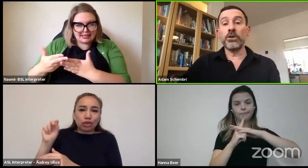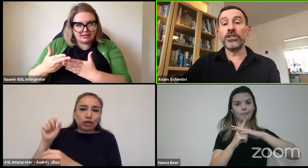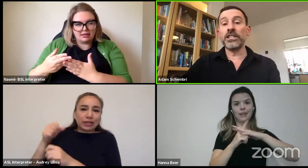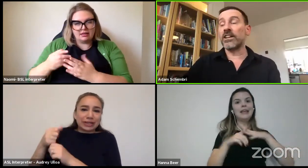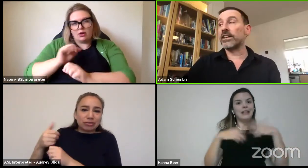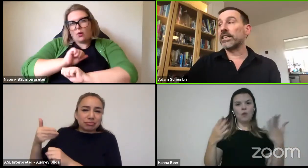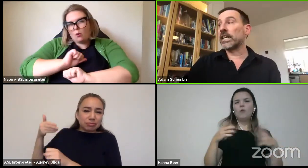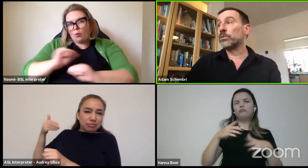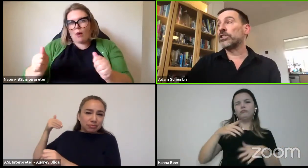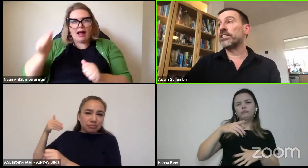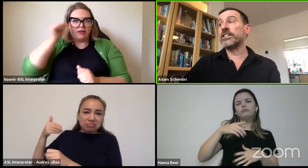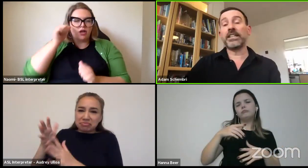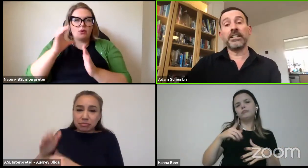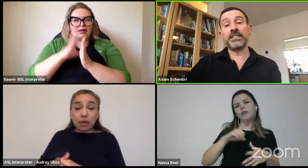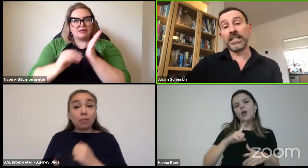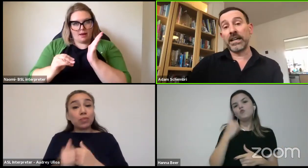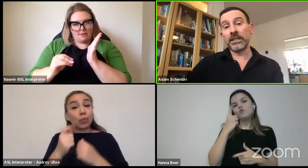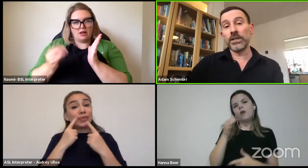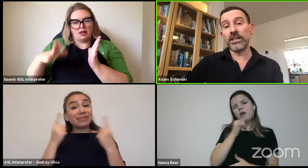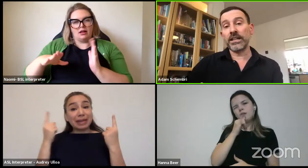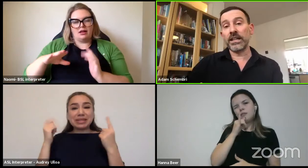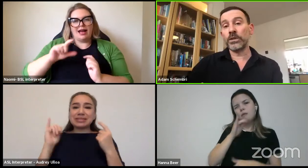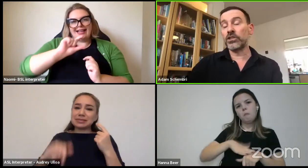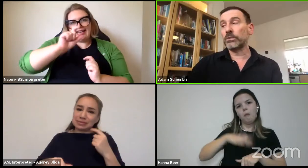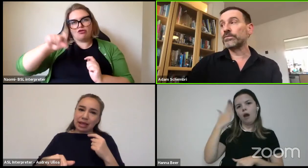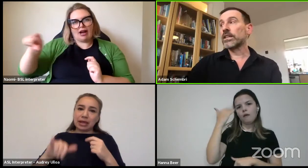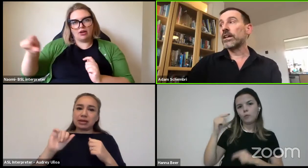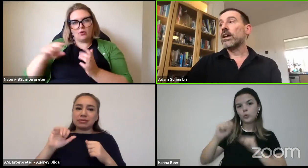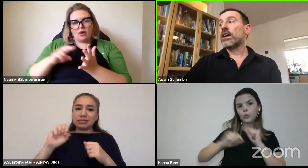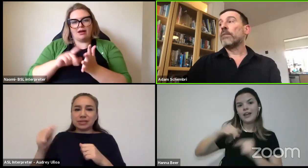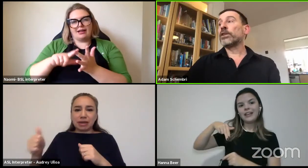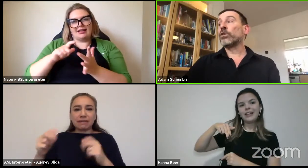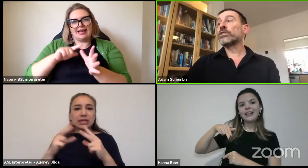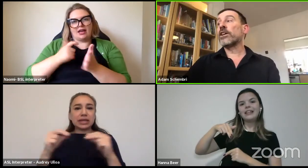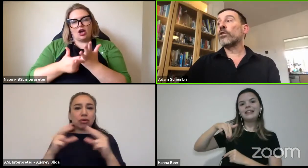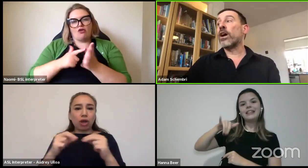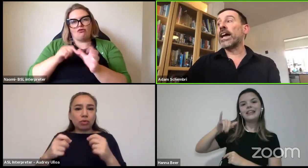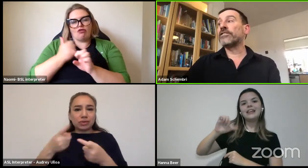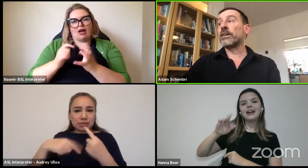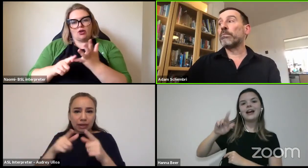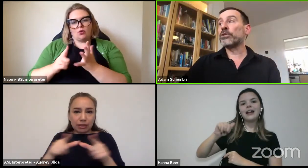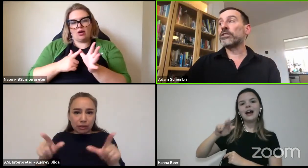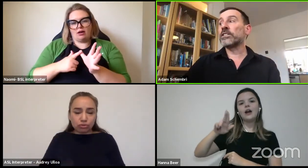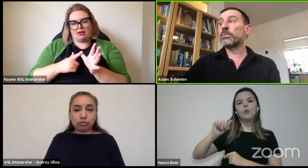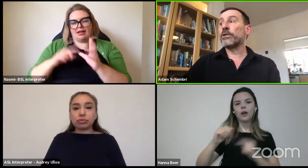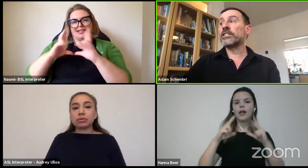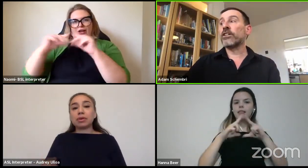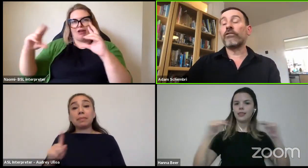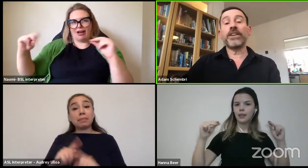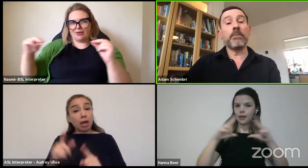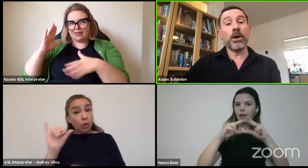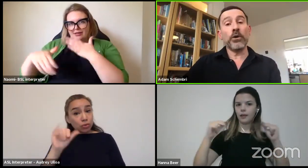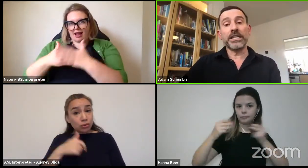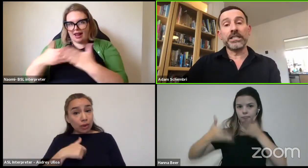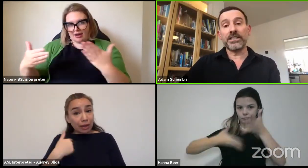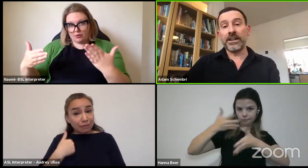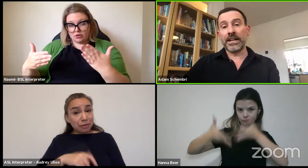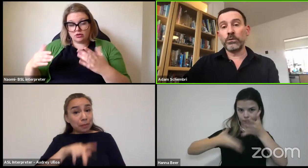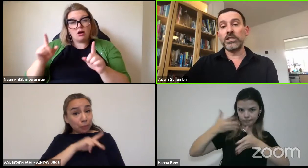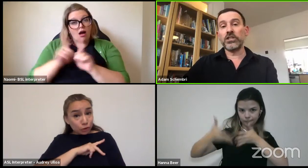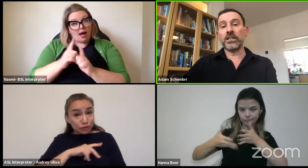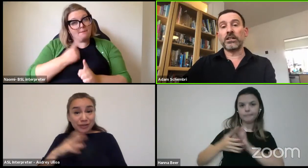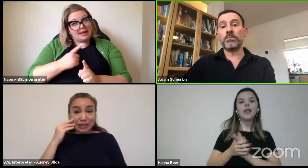an emerging sign language is Nicaraguan Sign Language. But also I have some personal experience of Cambodian